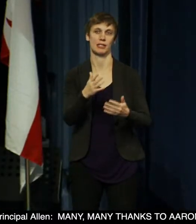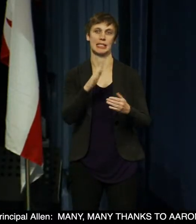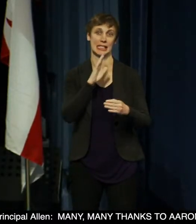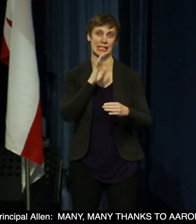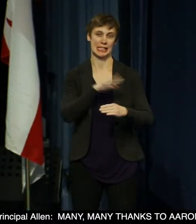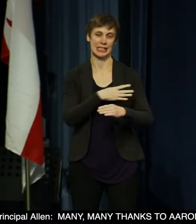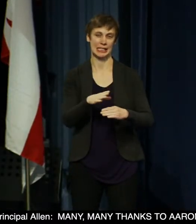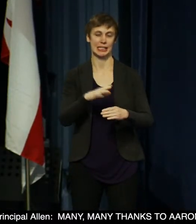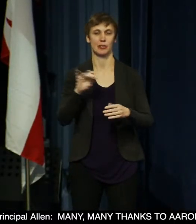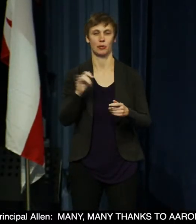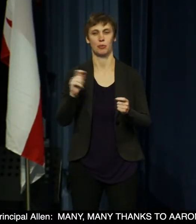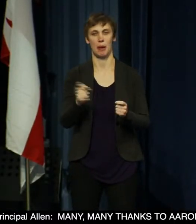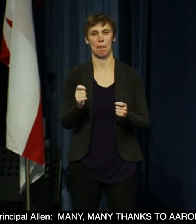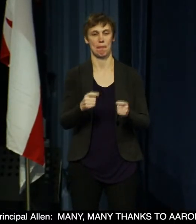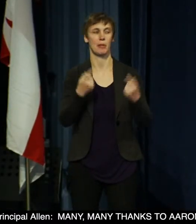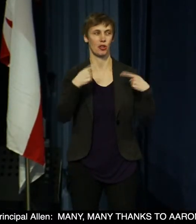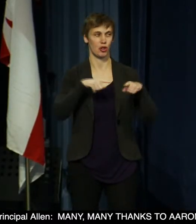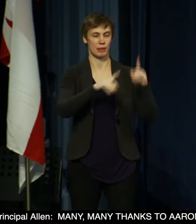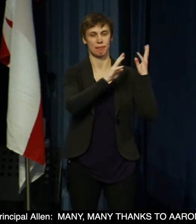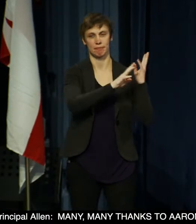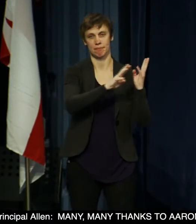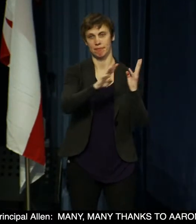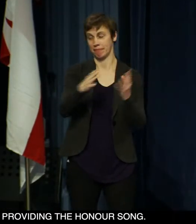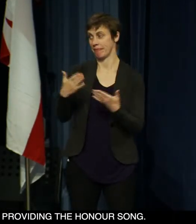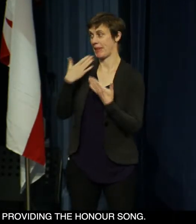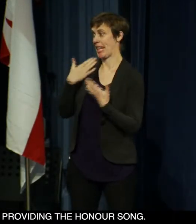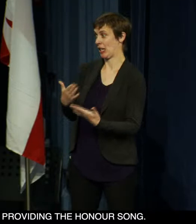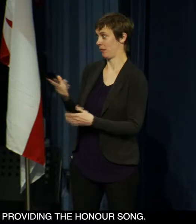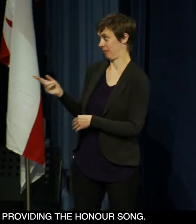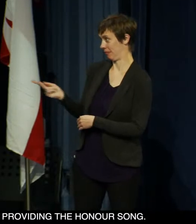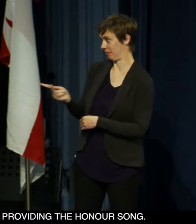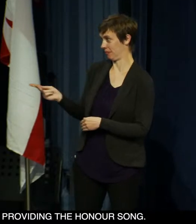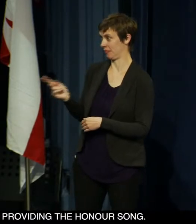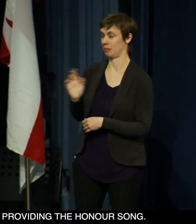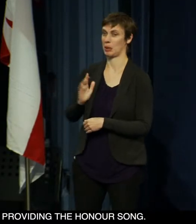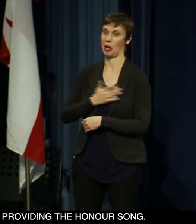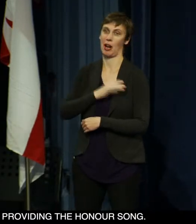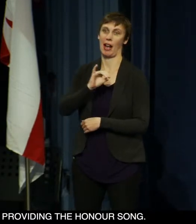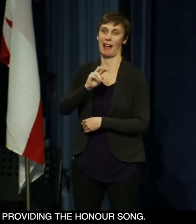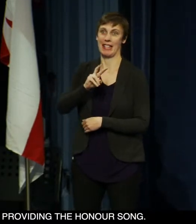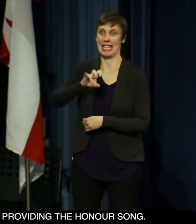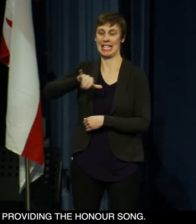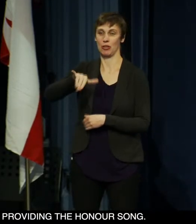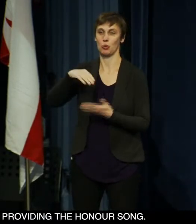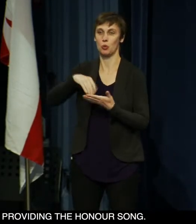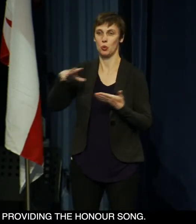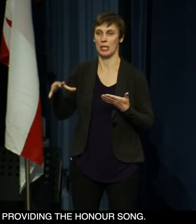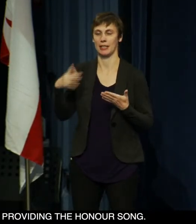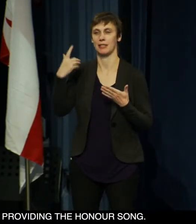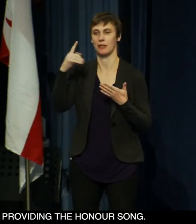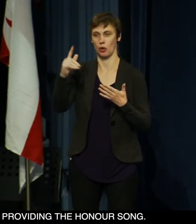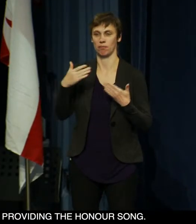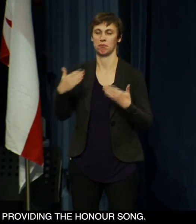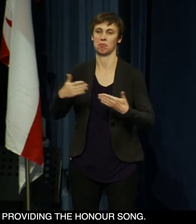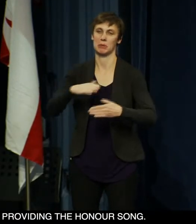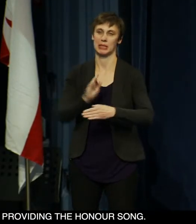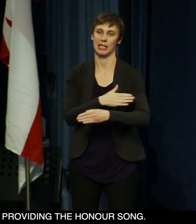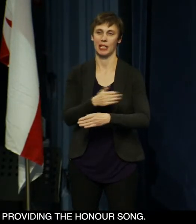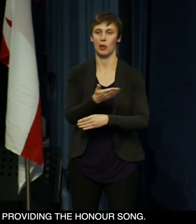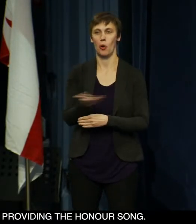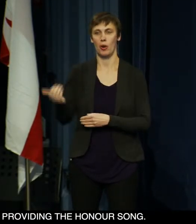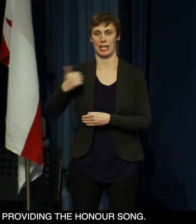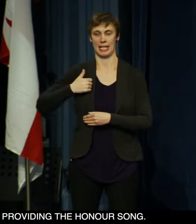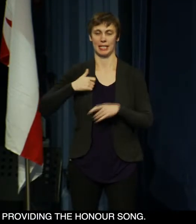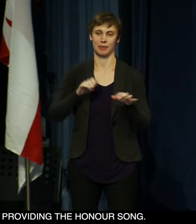Gray and Kaylee James, our own Ivany students, for leading us in O Canada. Good morning, everyone. My name